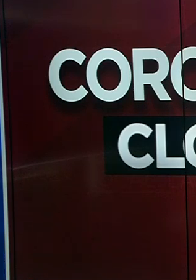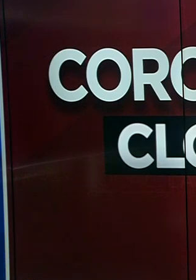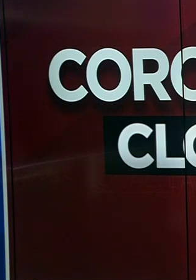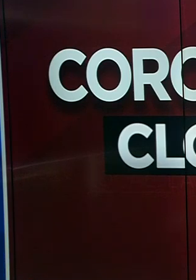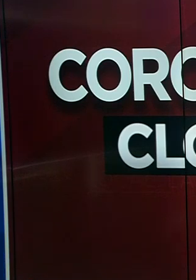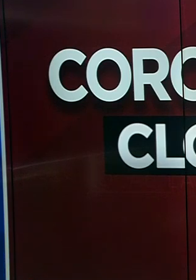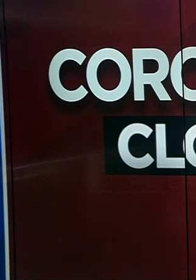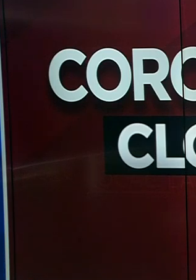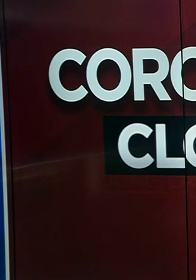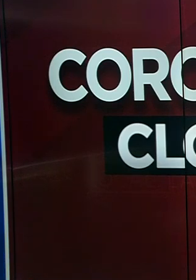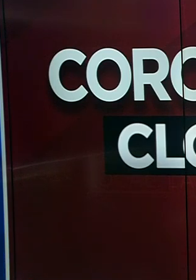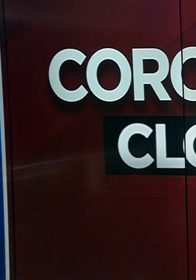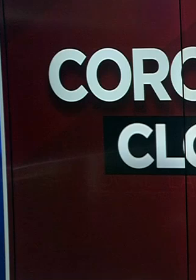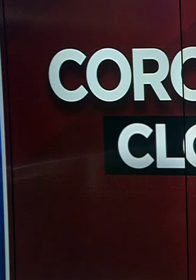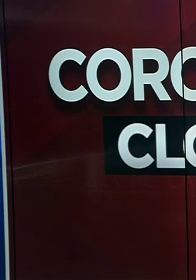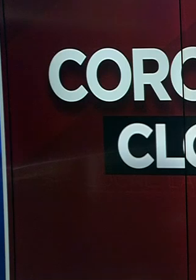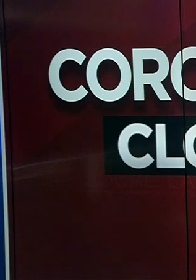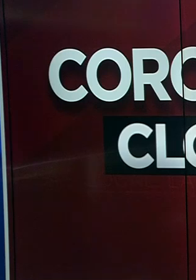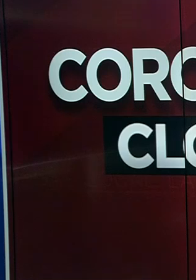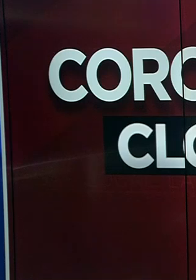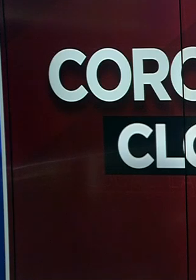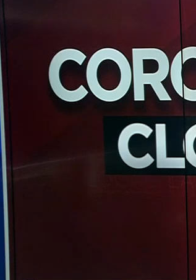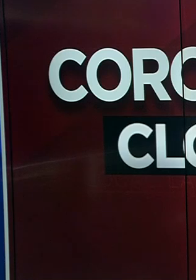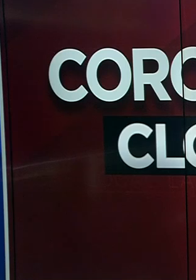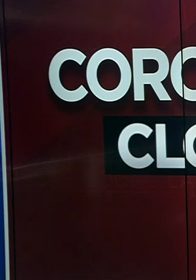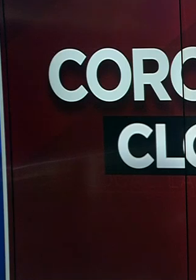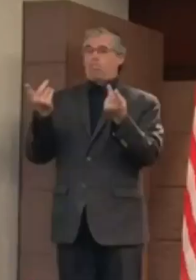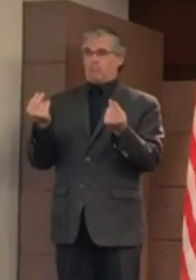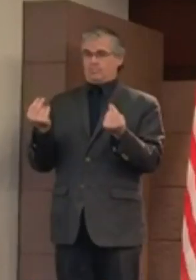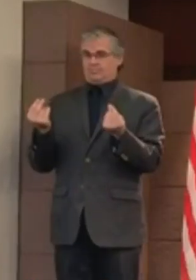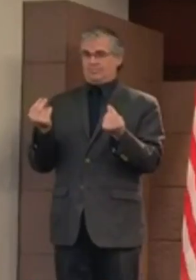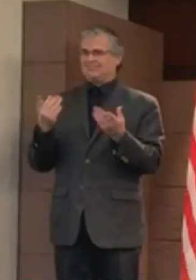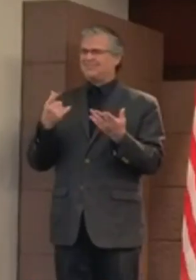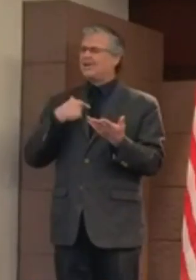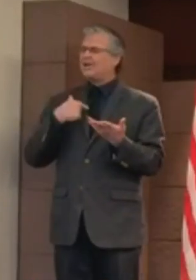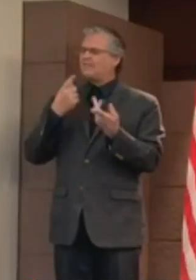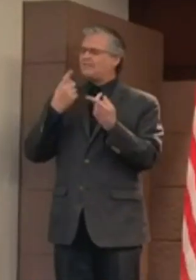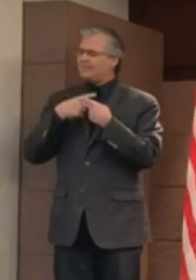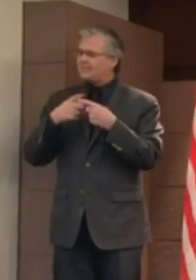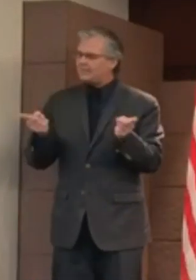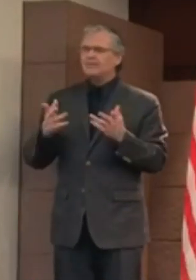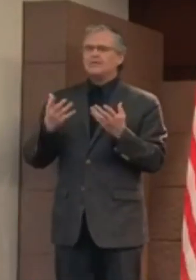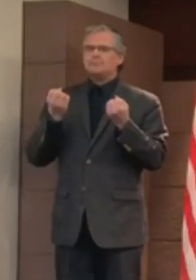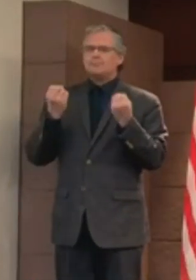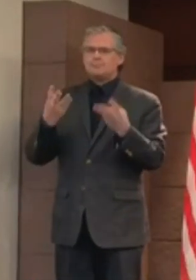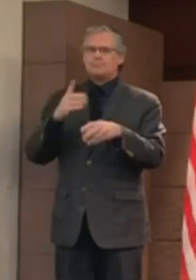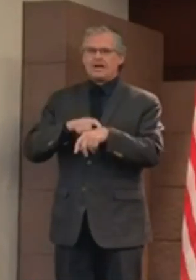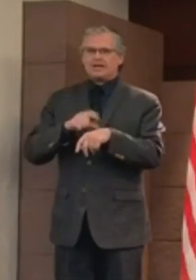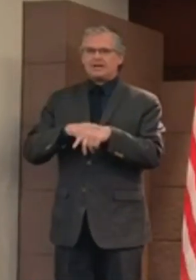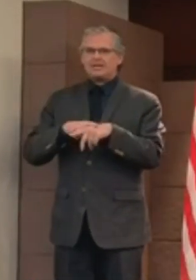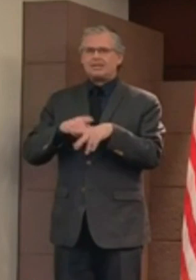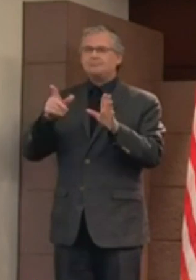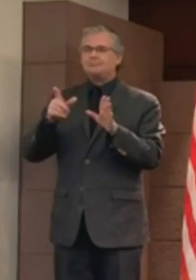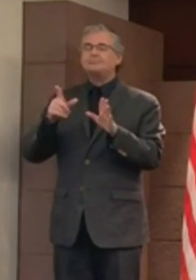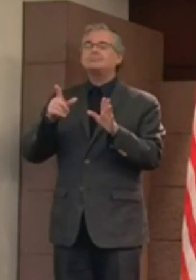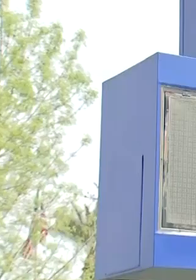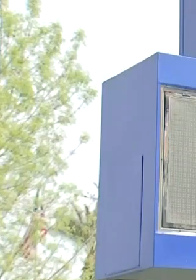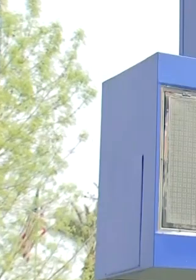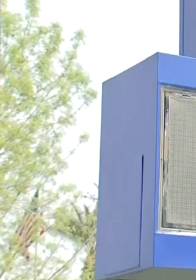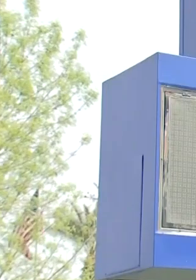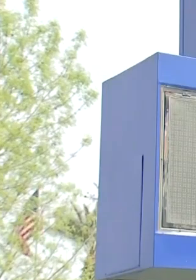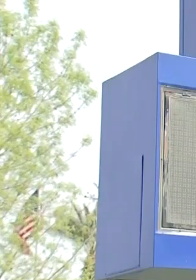tired of hearing that non-essential businesses are staying open. If home means Nevada, we stay home for